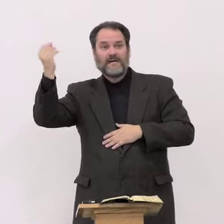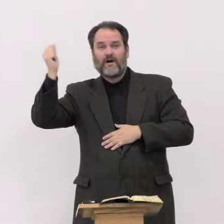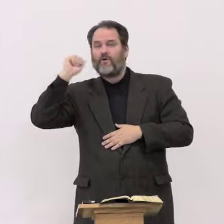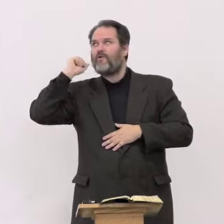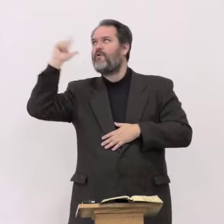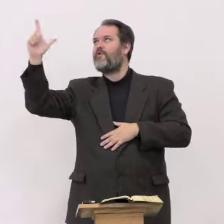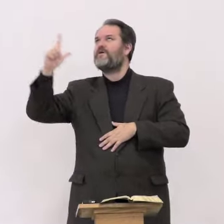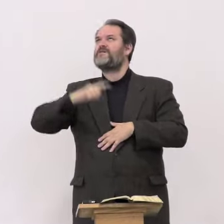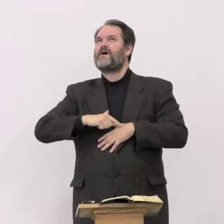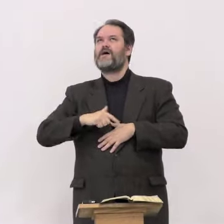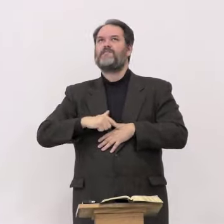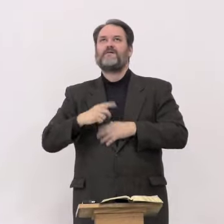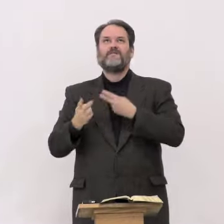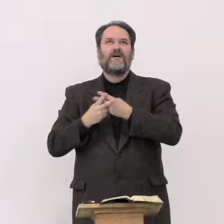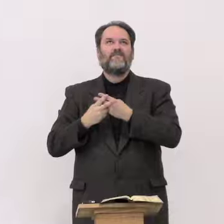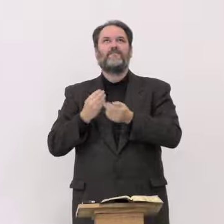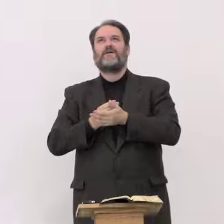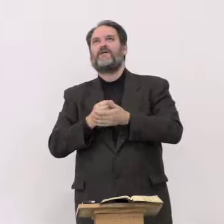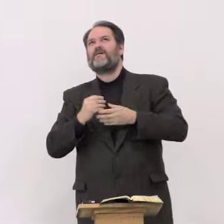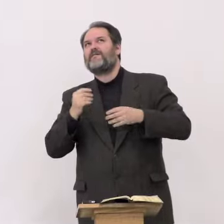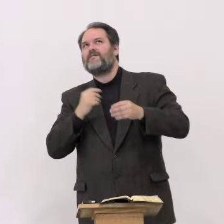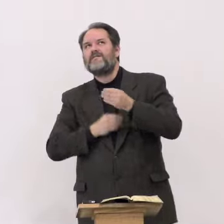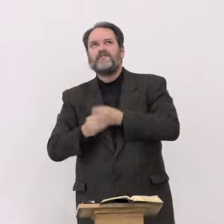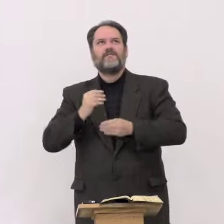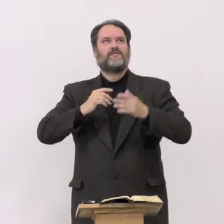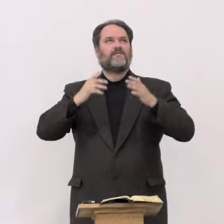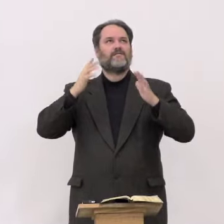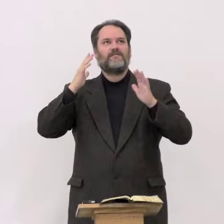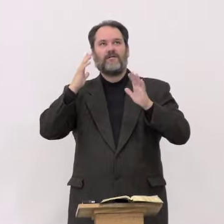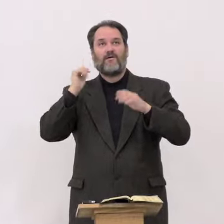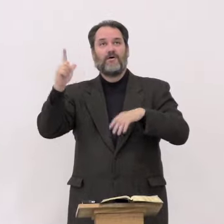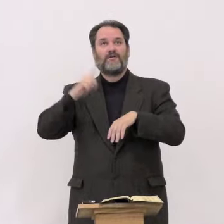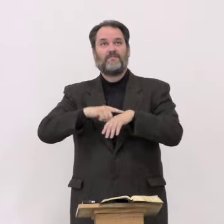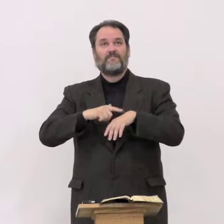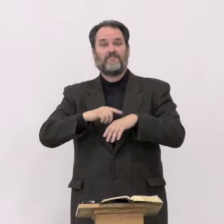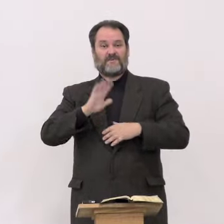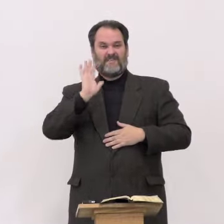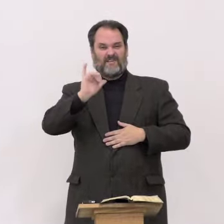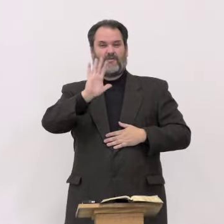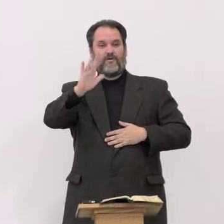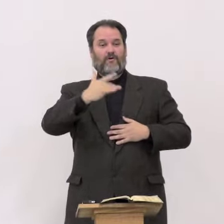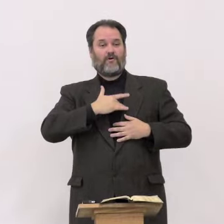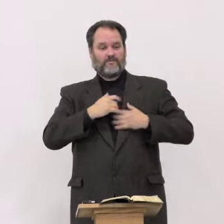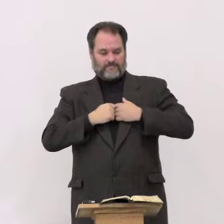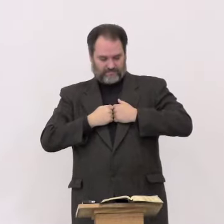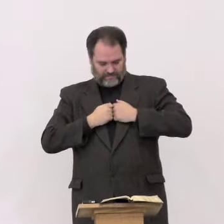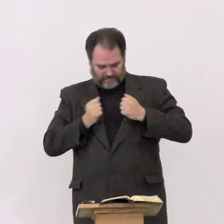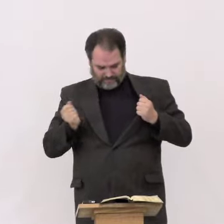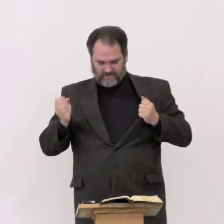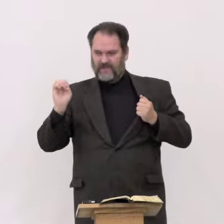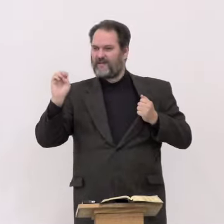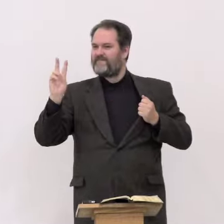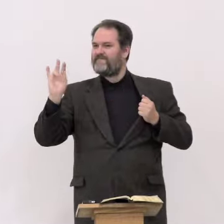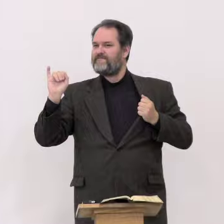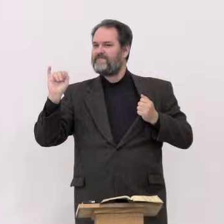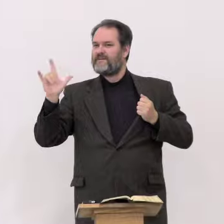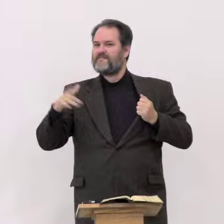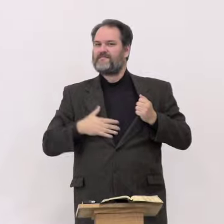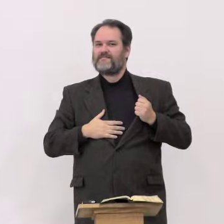any problems with them, like if they don't show fruit. Now, if you keep thinking that, you